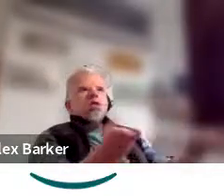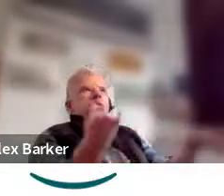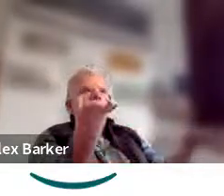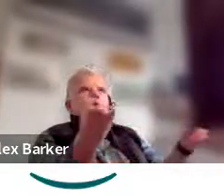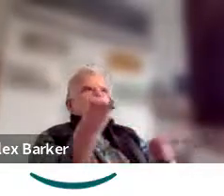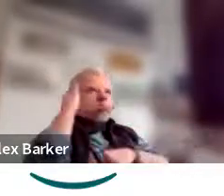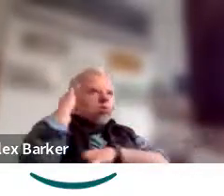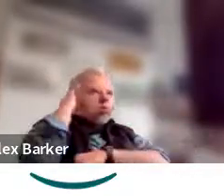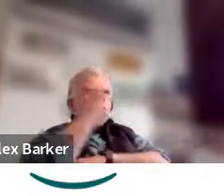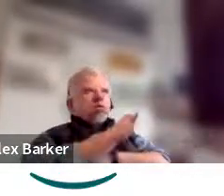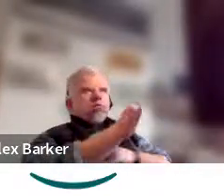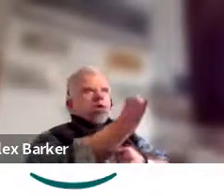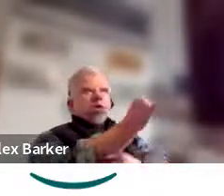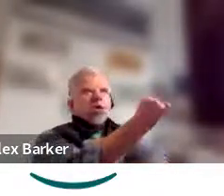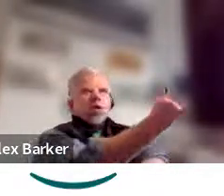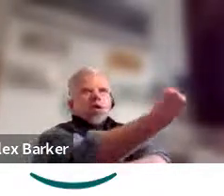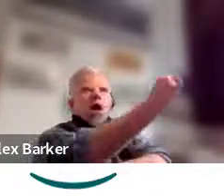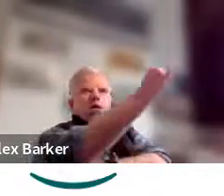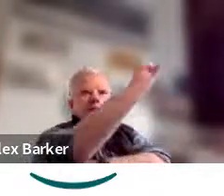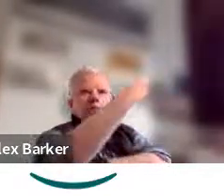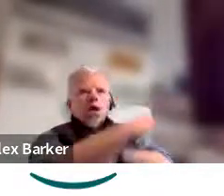That's it. As long as I could produce my own work,